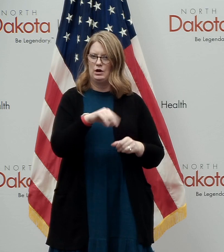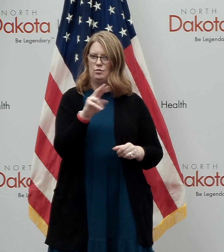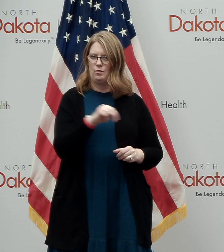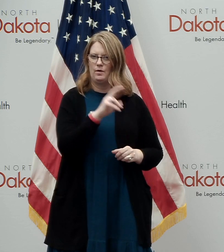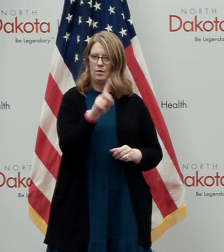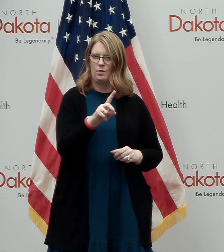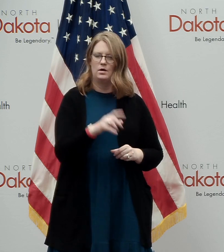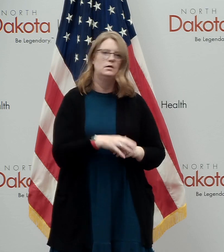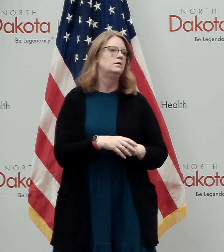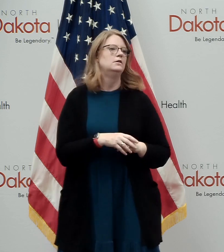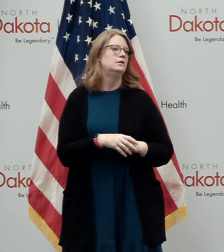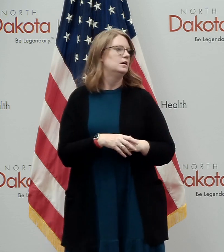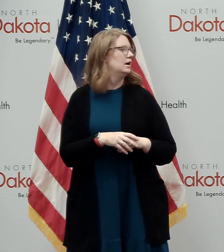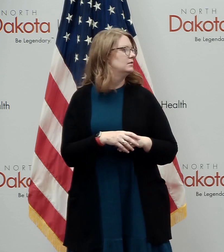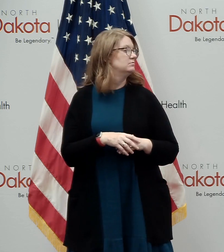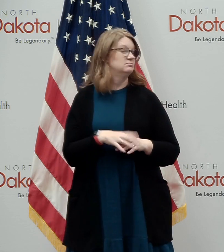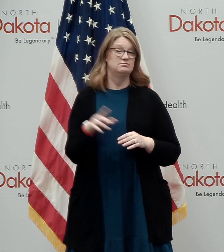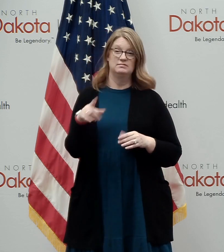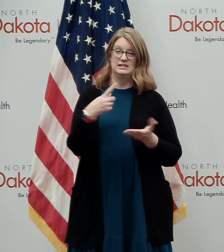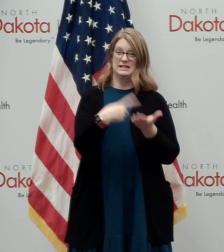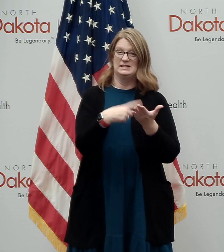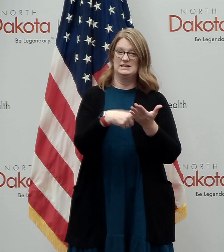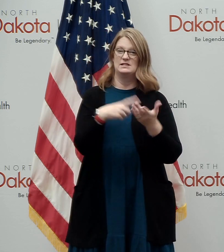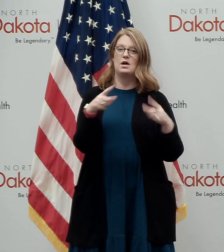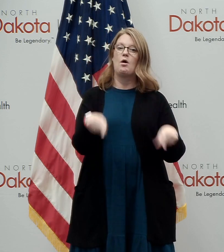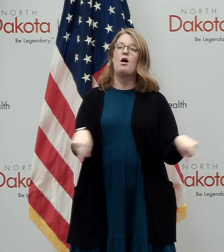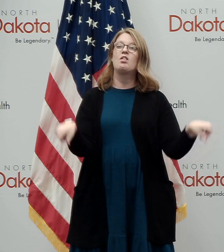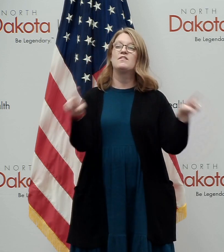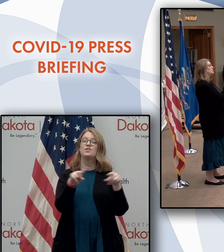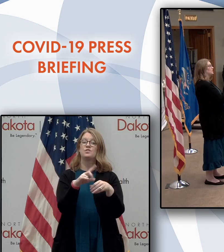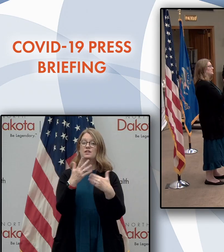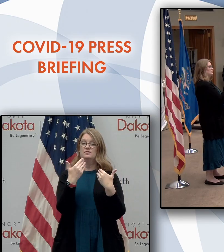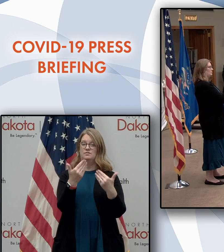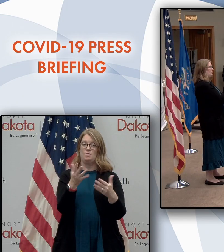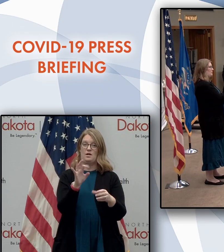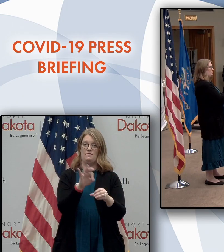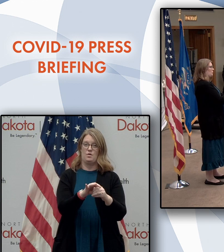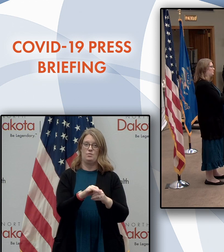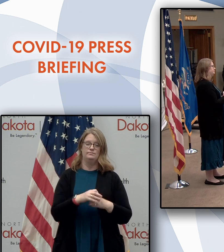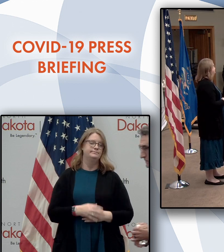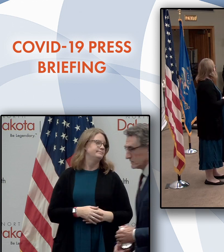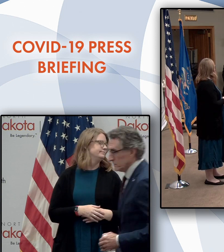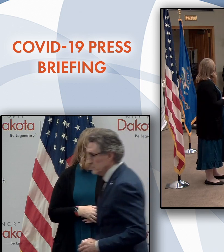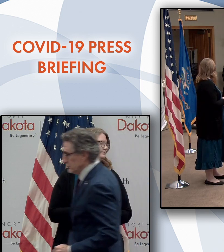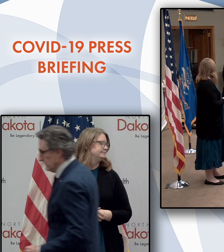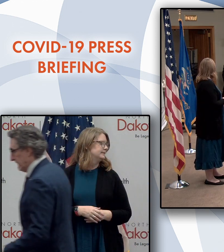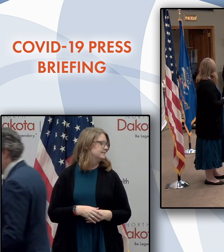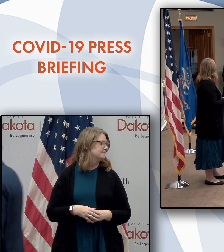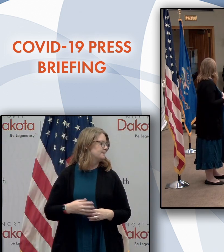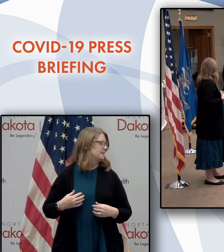going to talk how everybody can have their voice heard. Welcome, Secretary of State Jaeger.